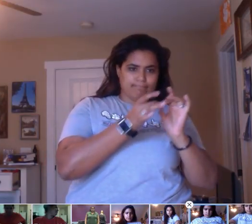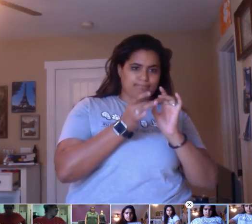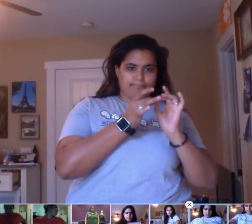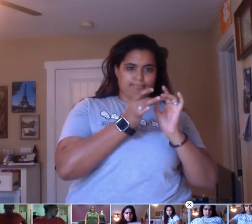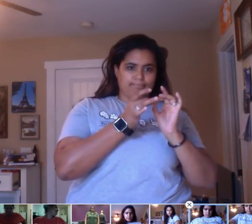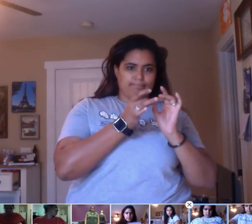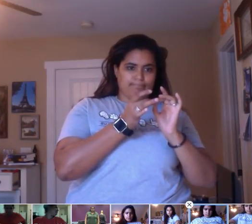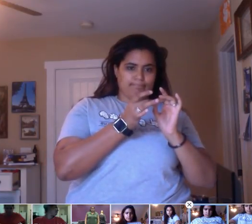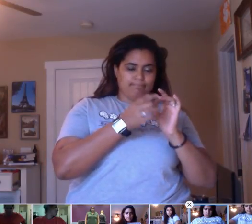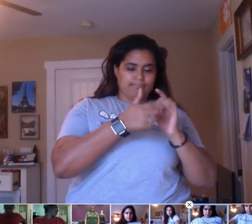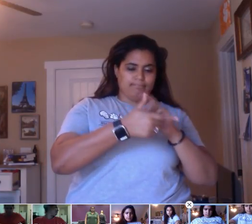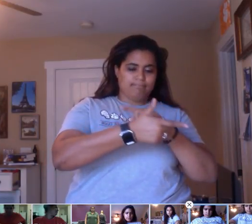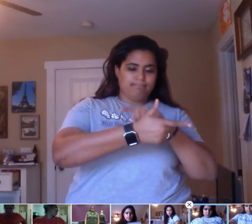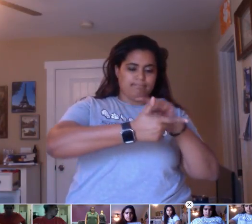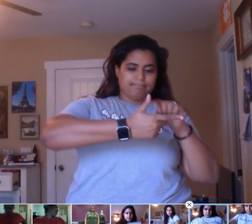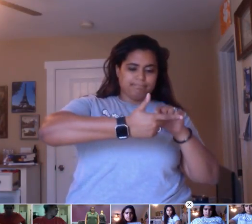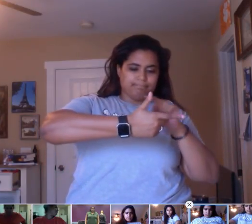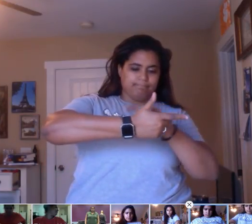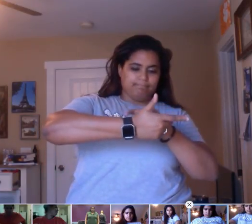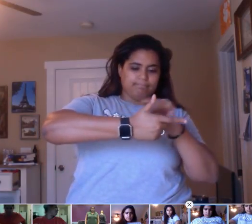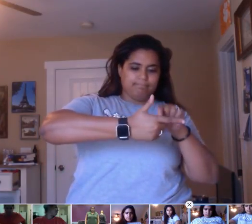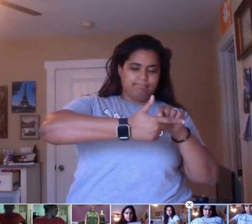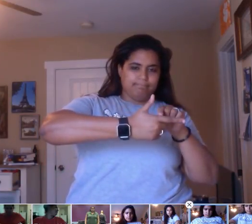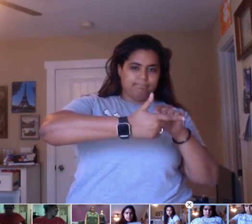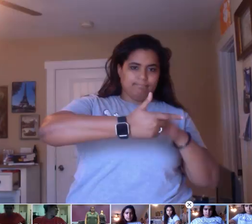They're connected